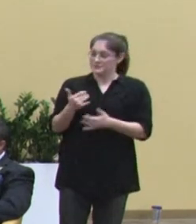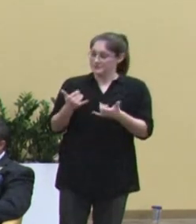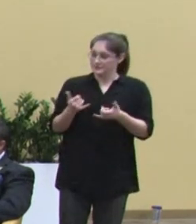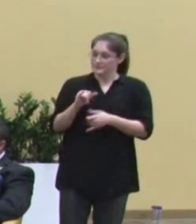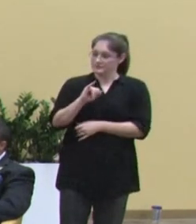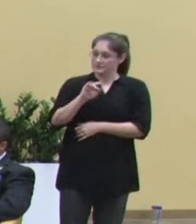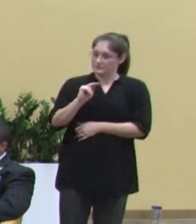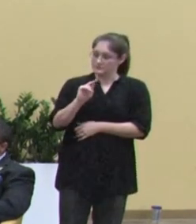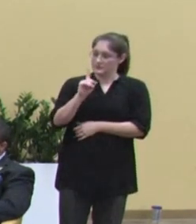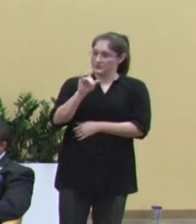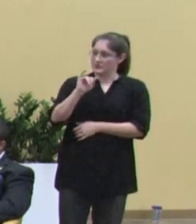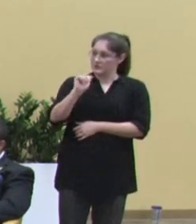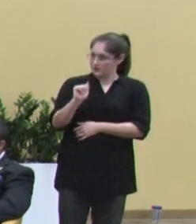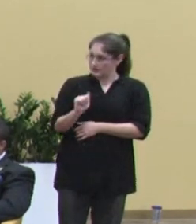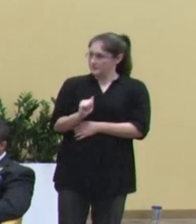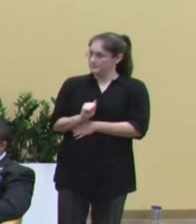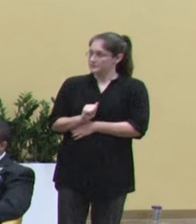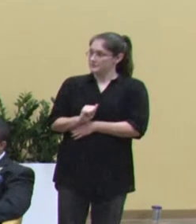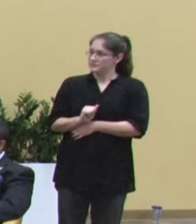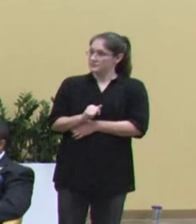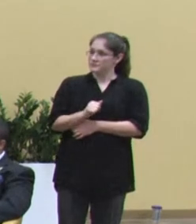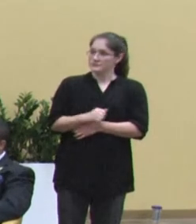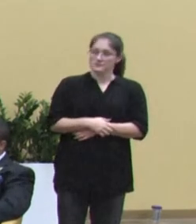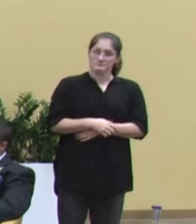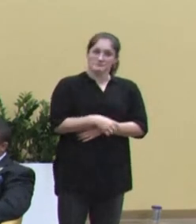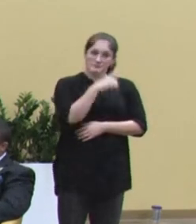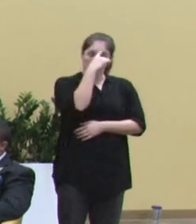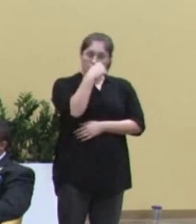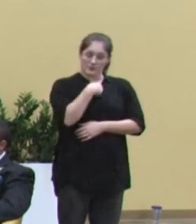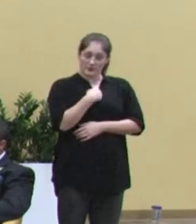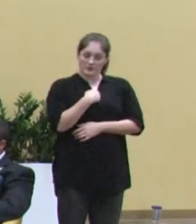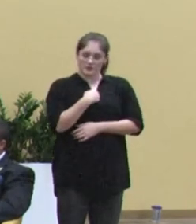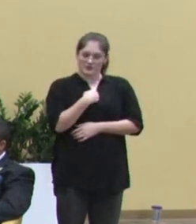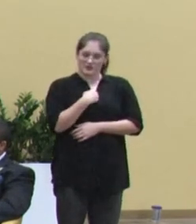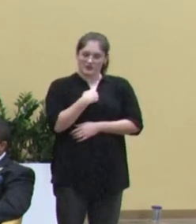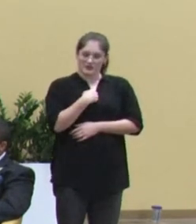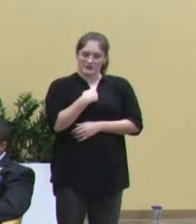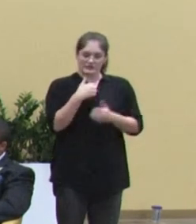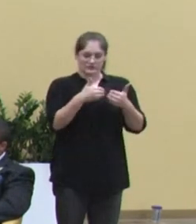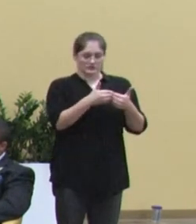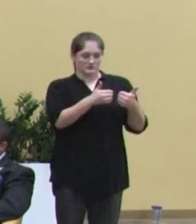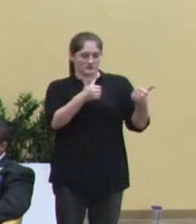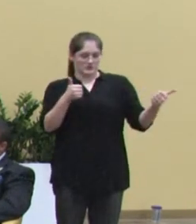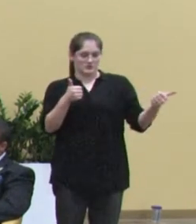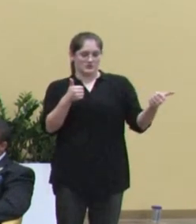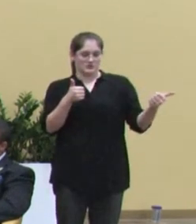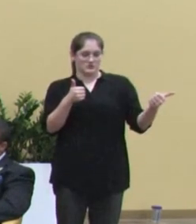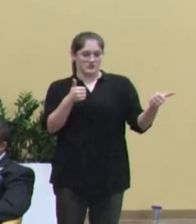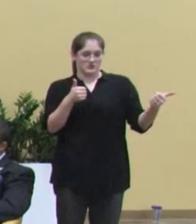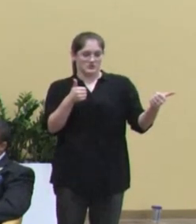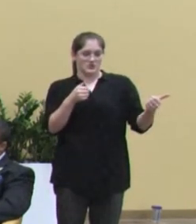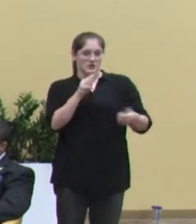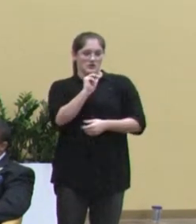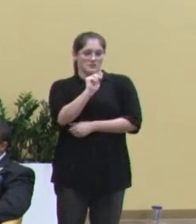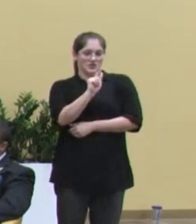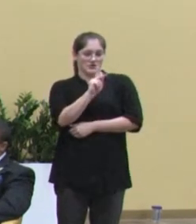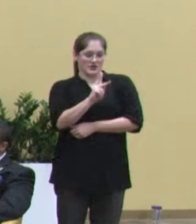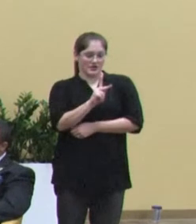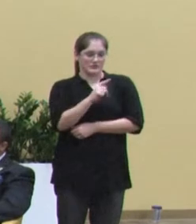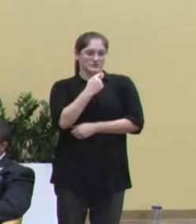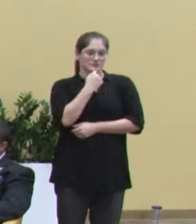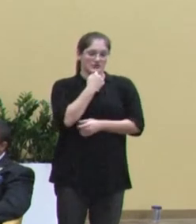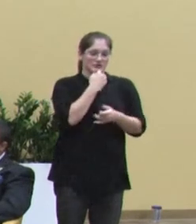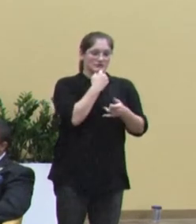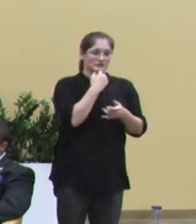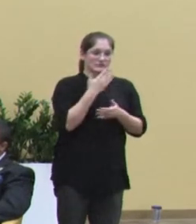there's, for me, I've noticed that there's a gap between what Dr. King was saying then and what